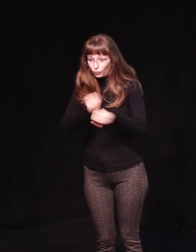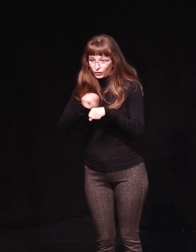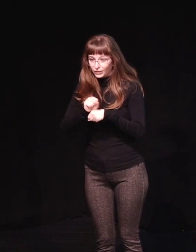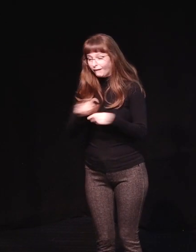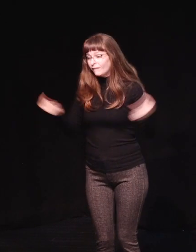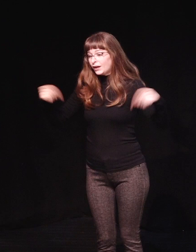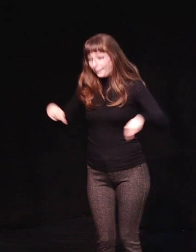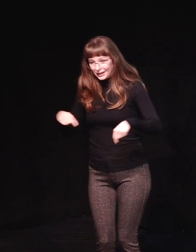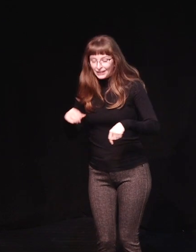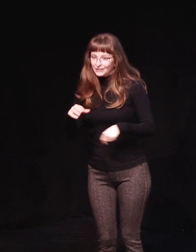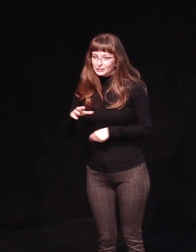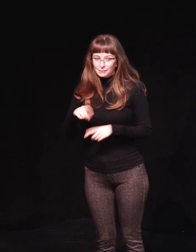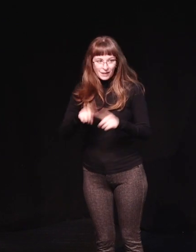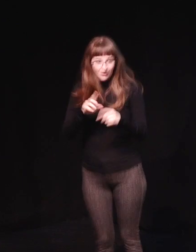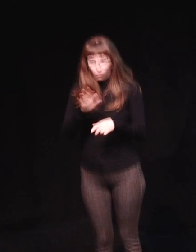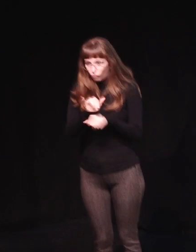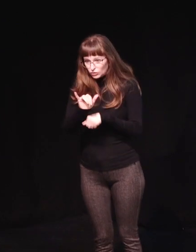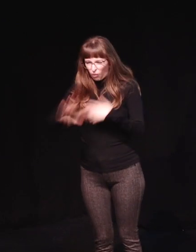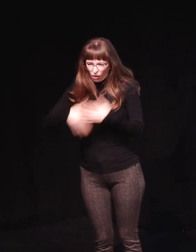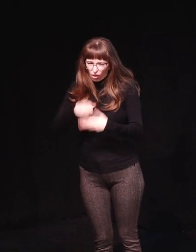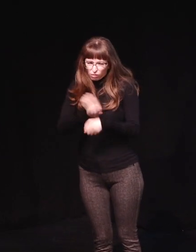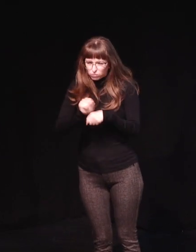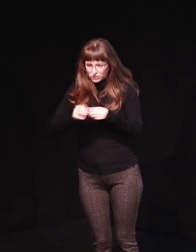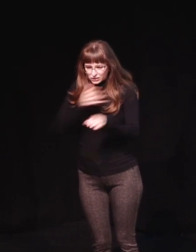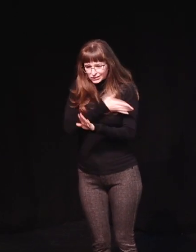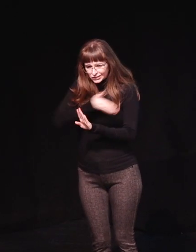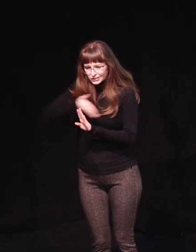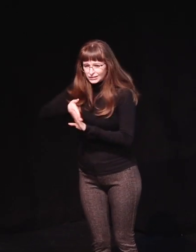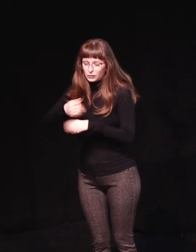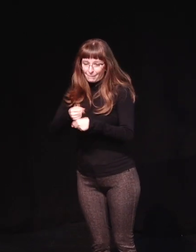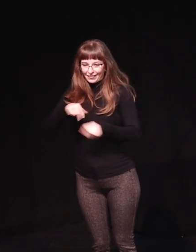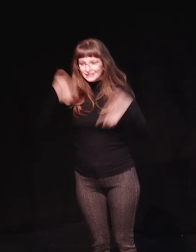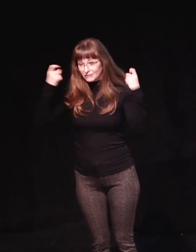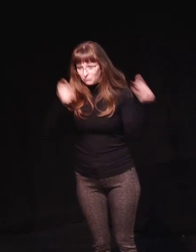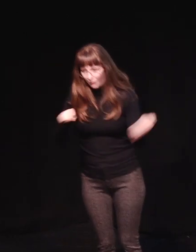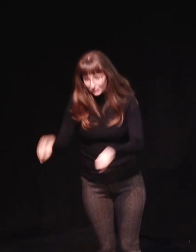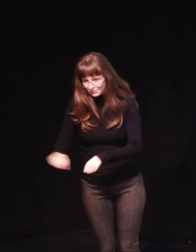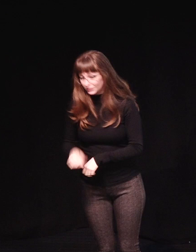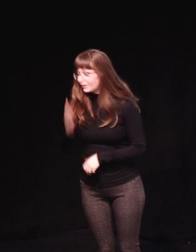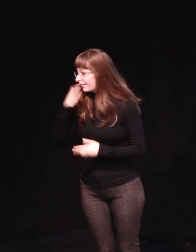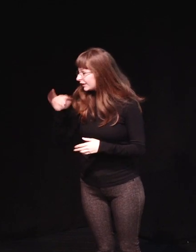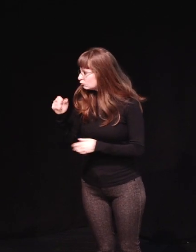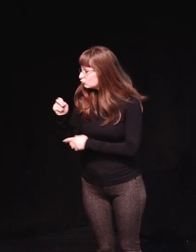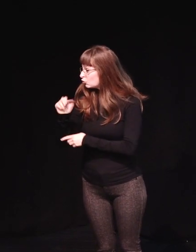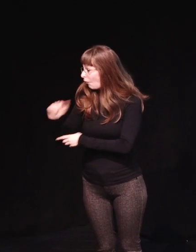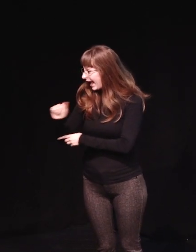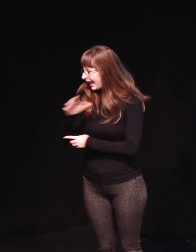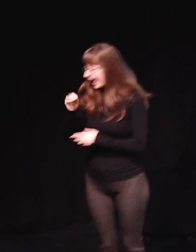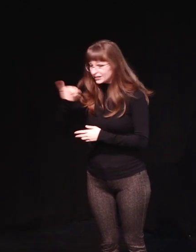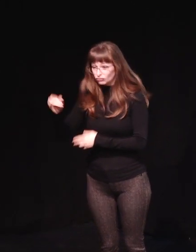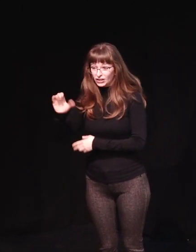really everything that they do to work really closely with this festival to make it as much as possible. Thank you to Joanna and the leadership at the